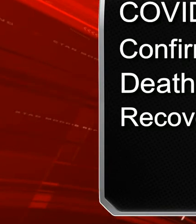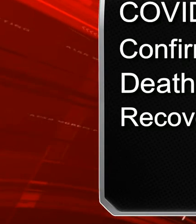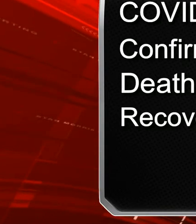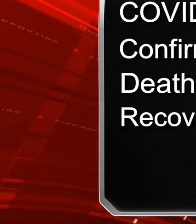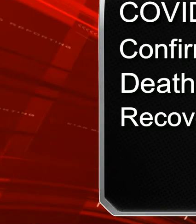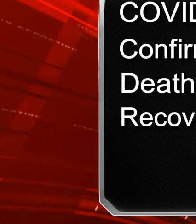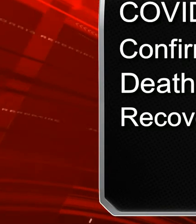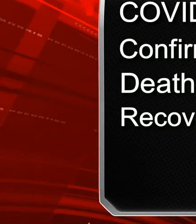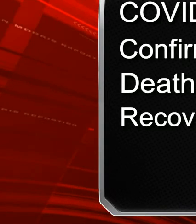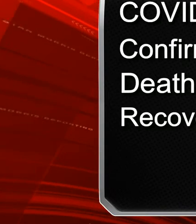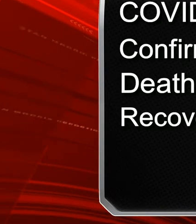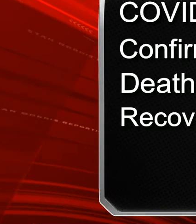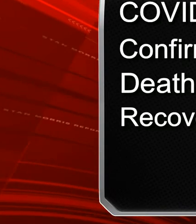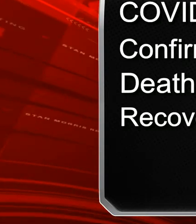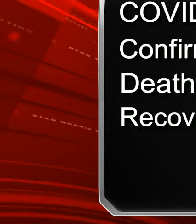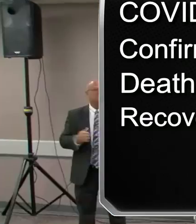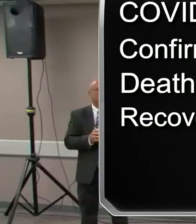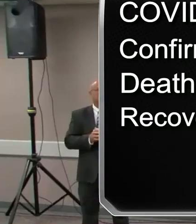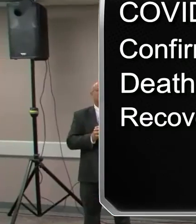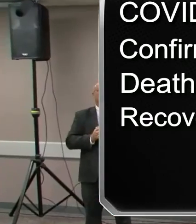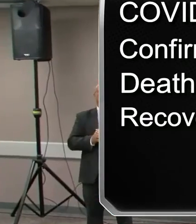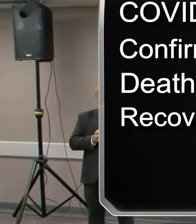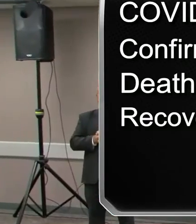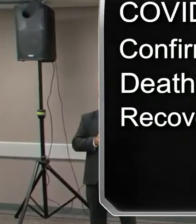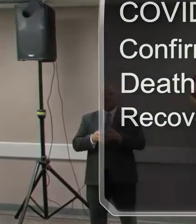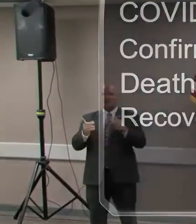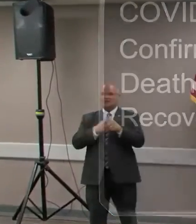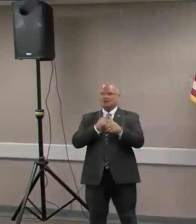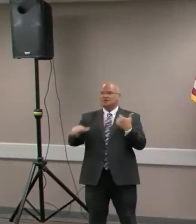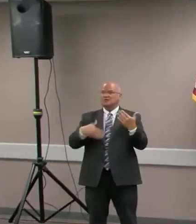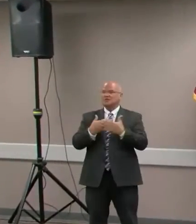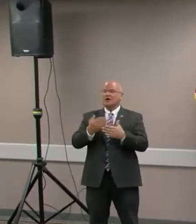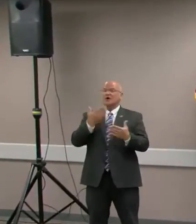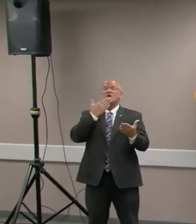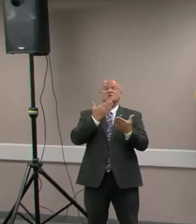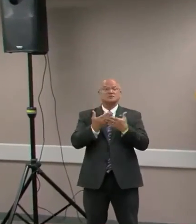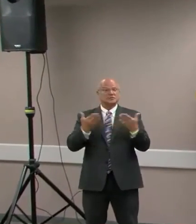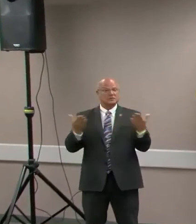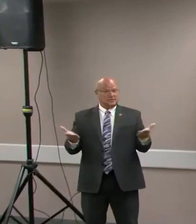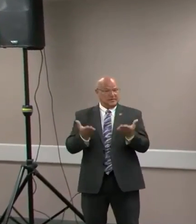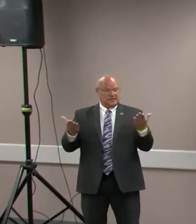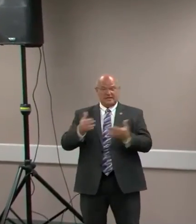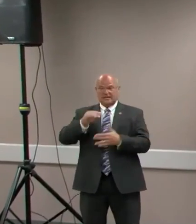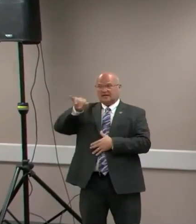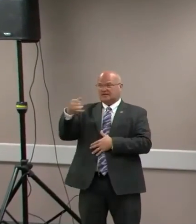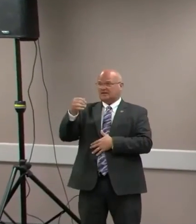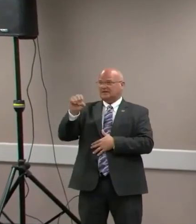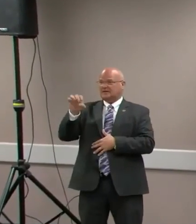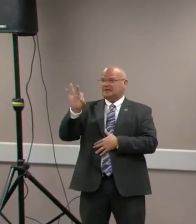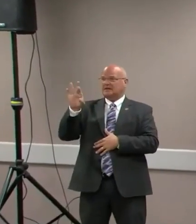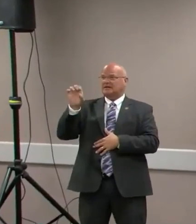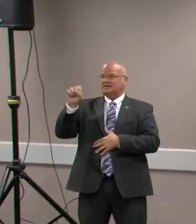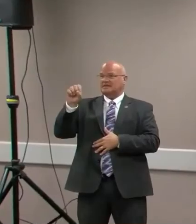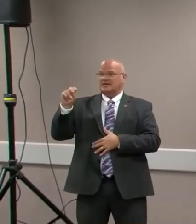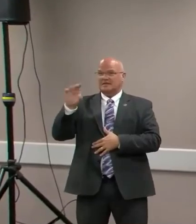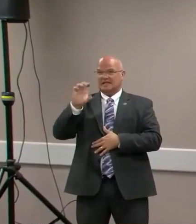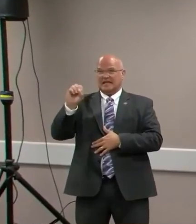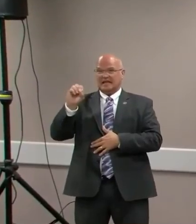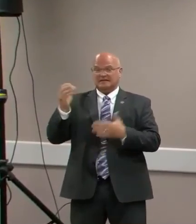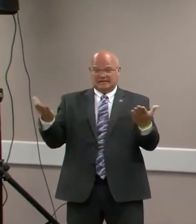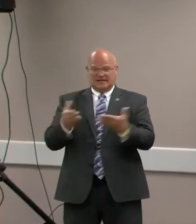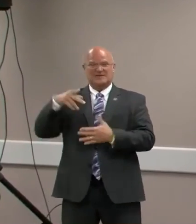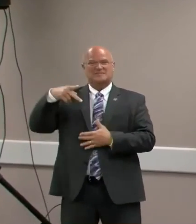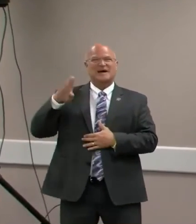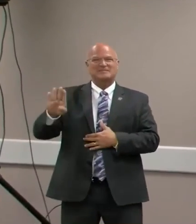him live right now. Everyone. First of all, it is great to be in Jefferson County. It's good to be in Pine